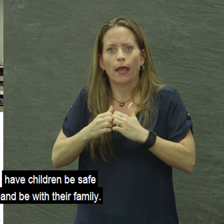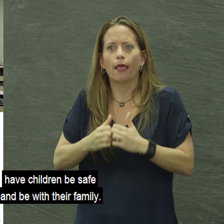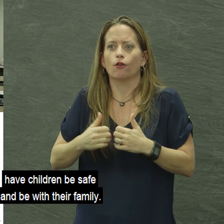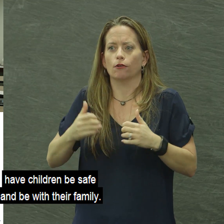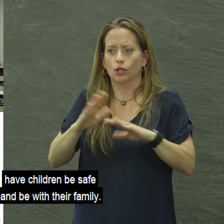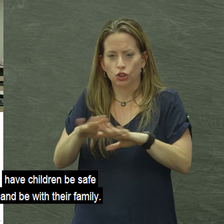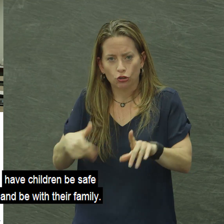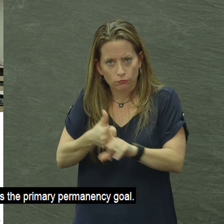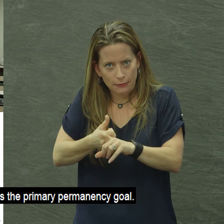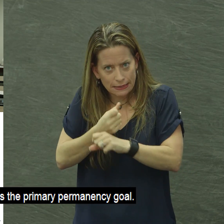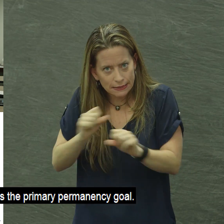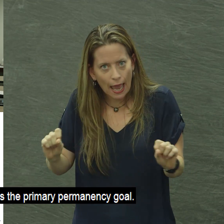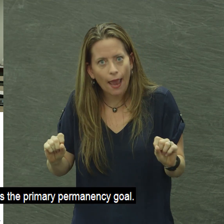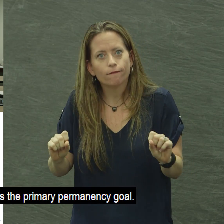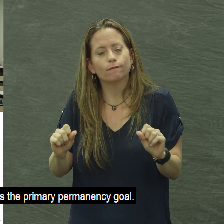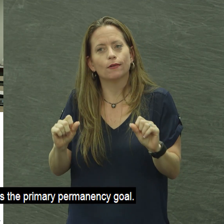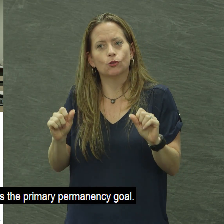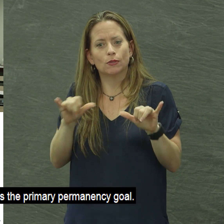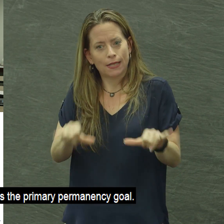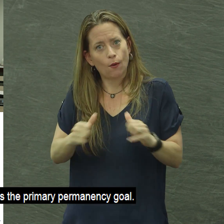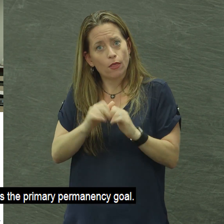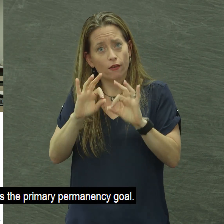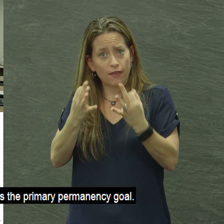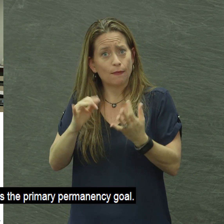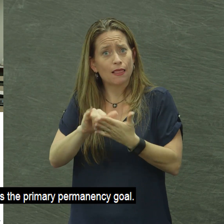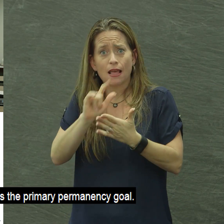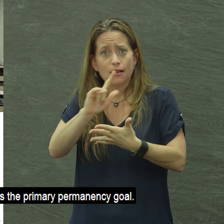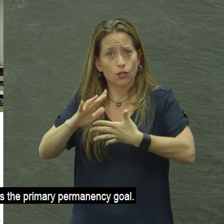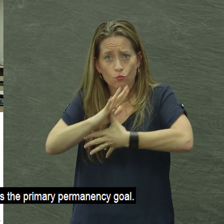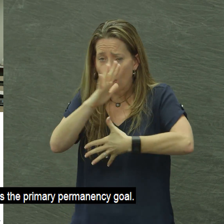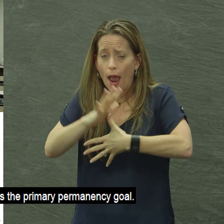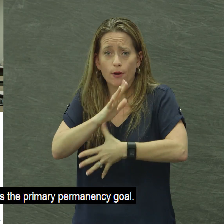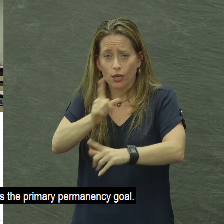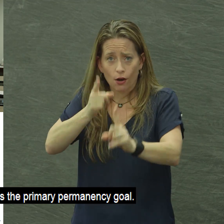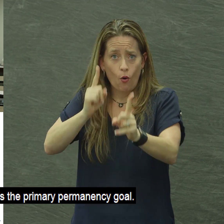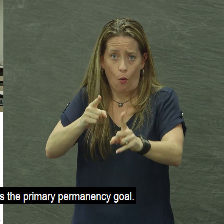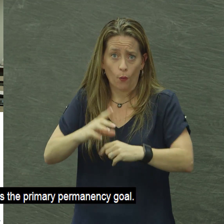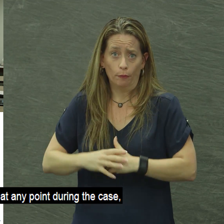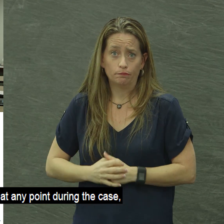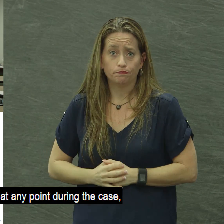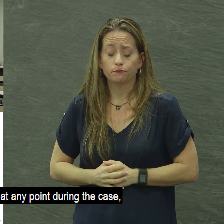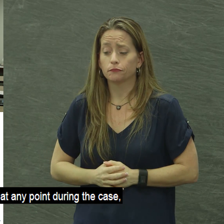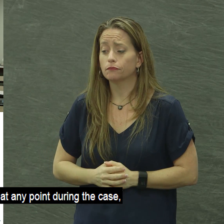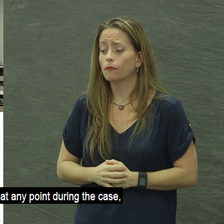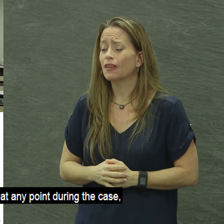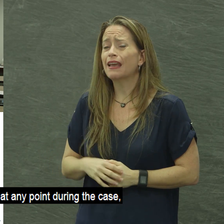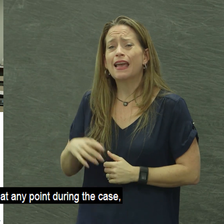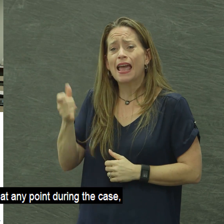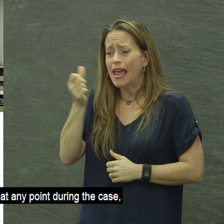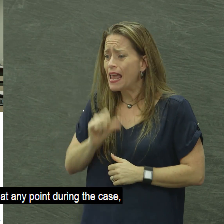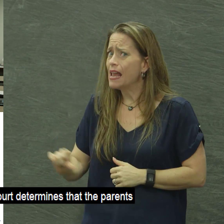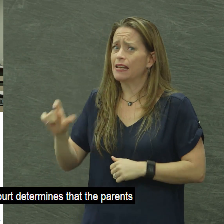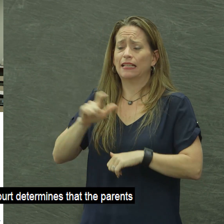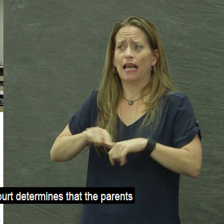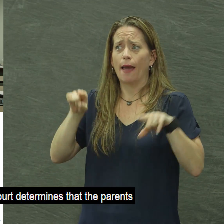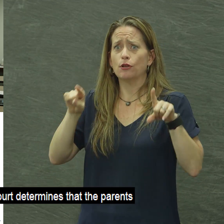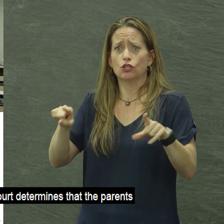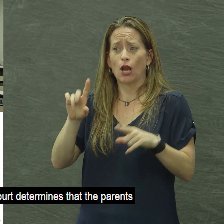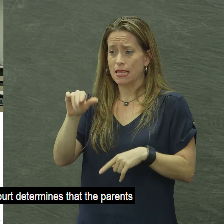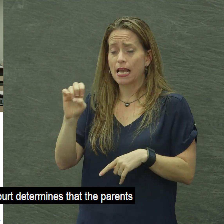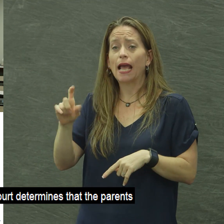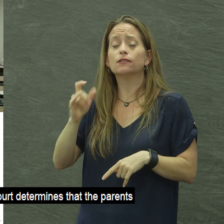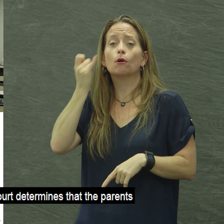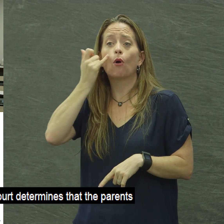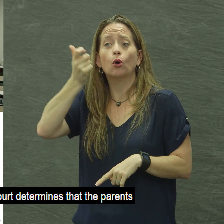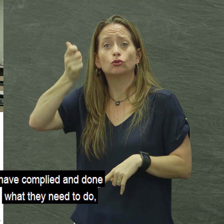family. So that's the primary permanency goal. And at any point during the case, if the court